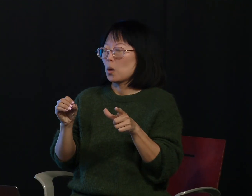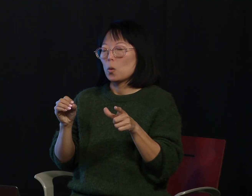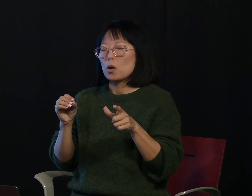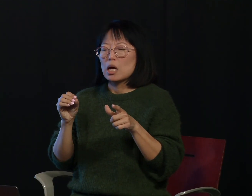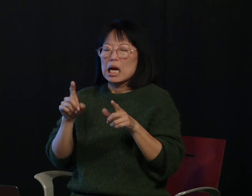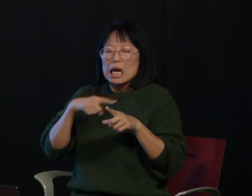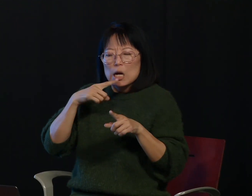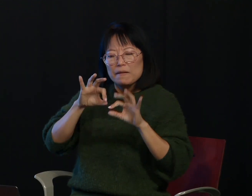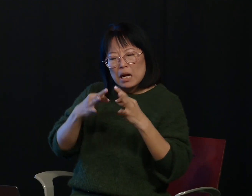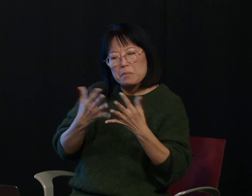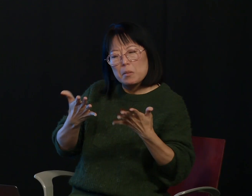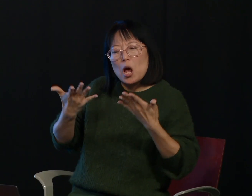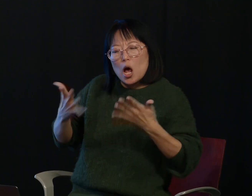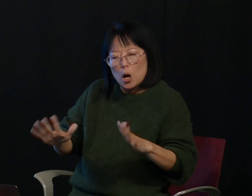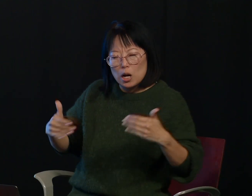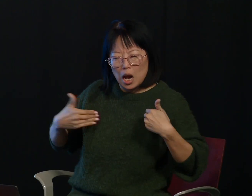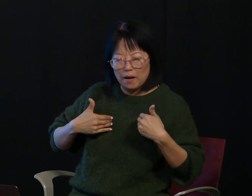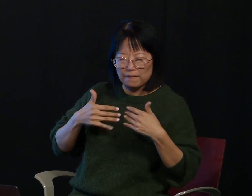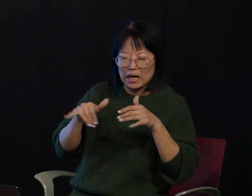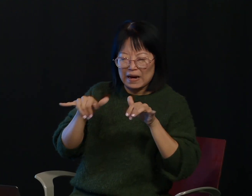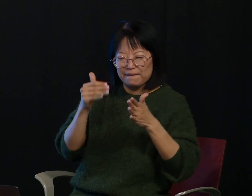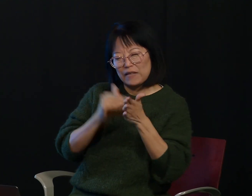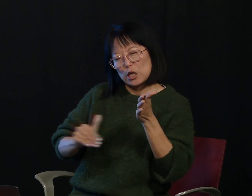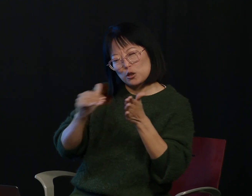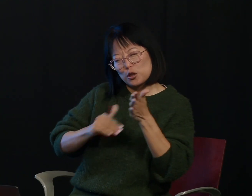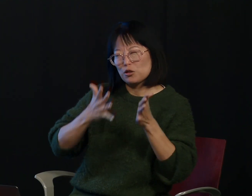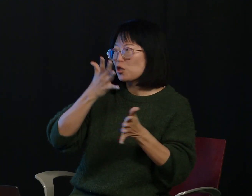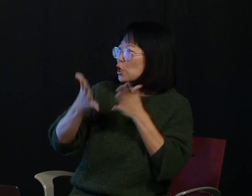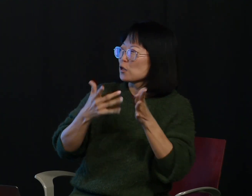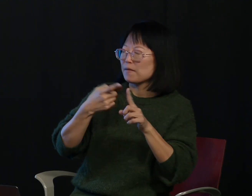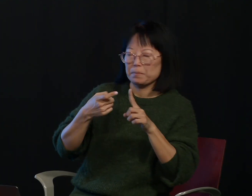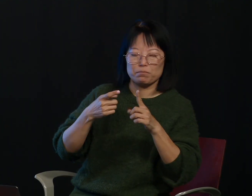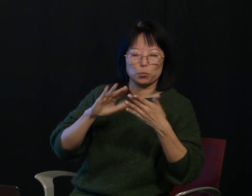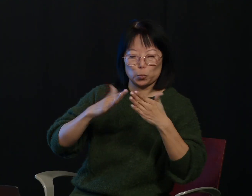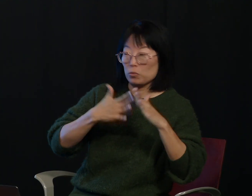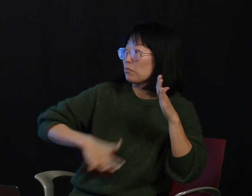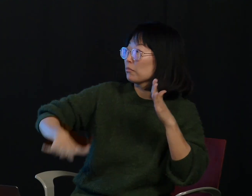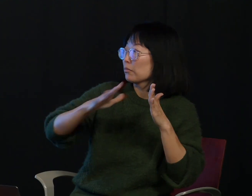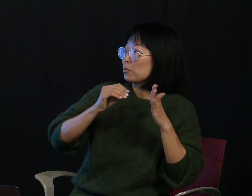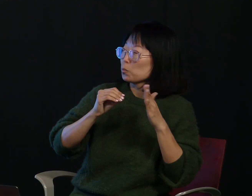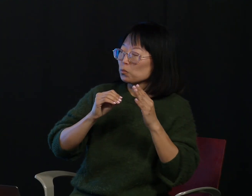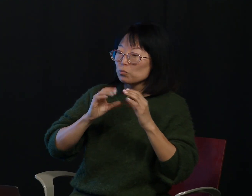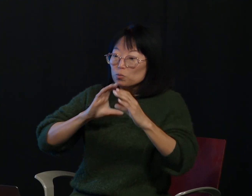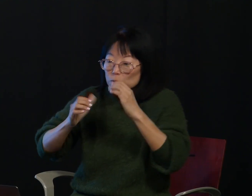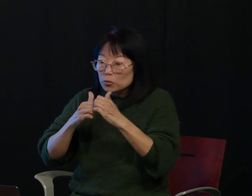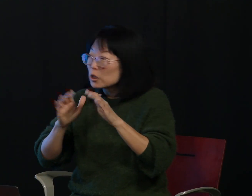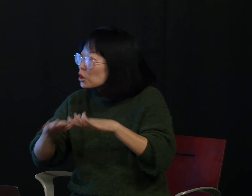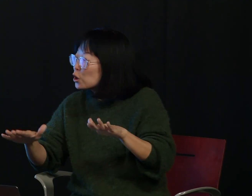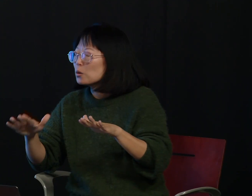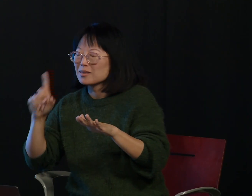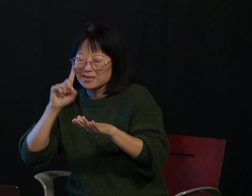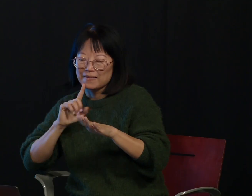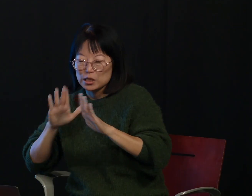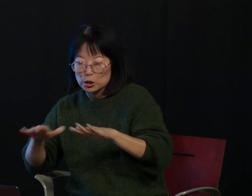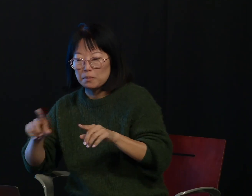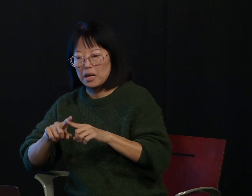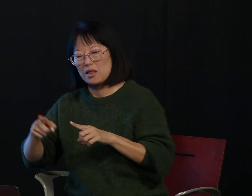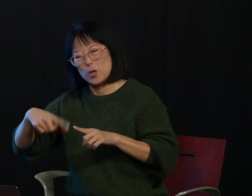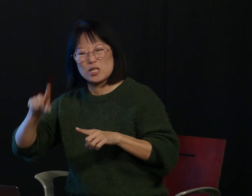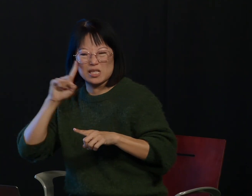people. Hearing people have conventional gestures from the community that they use to communicate with deaf children, but the deaf